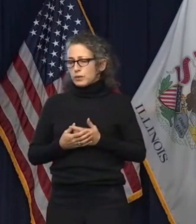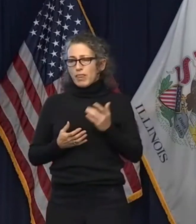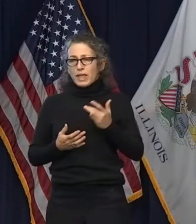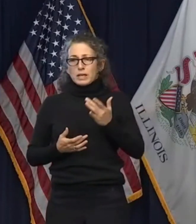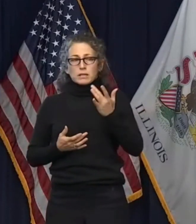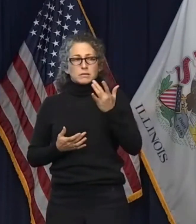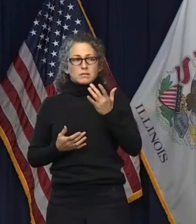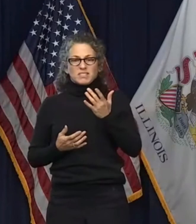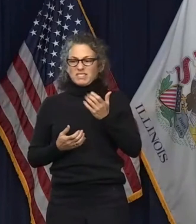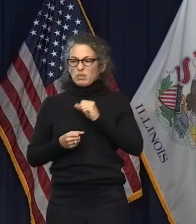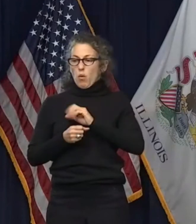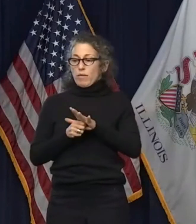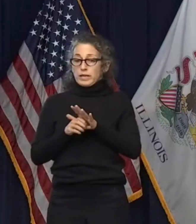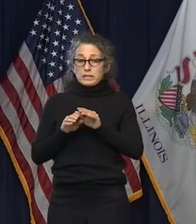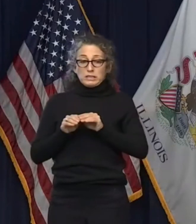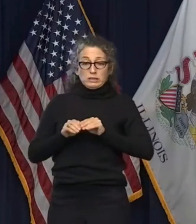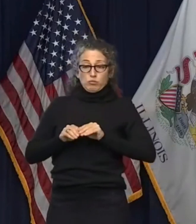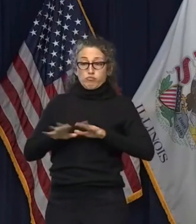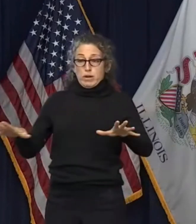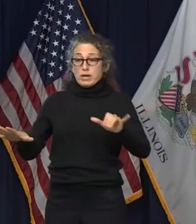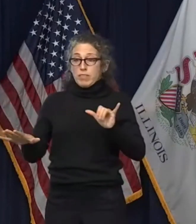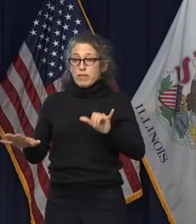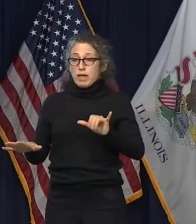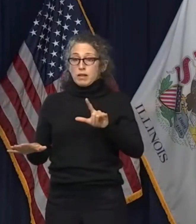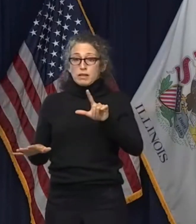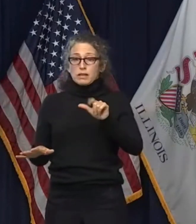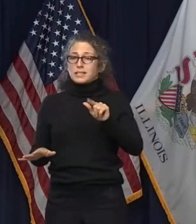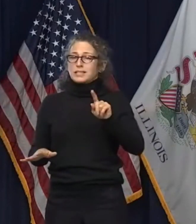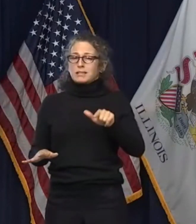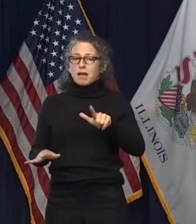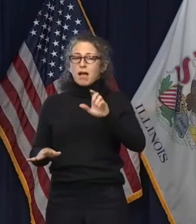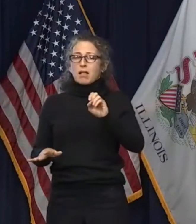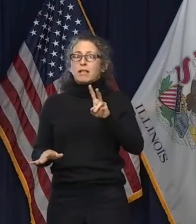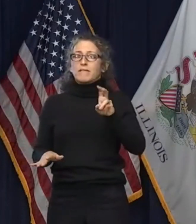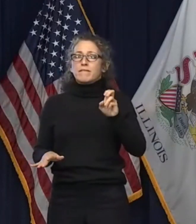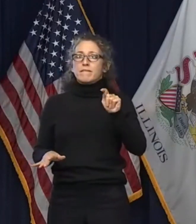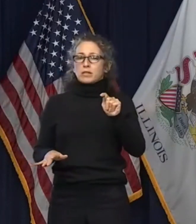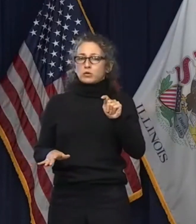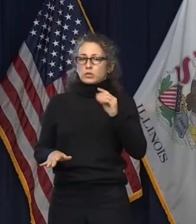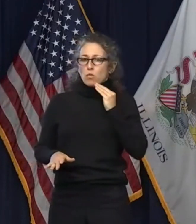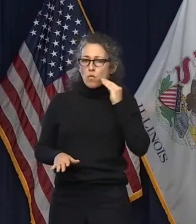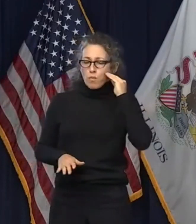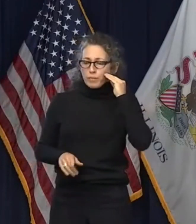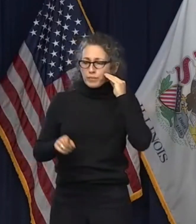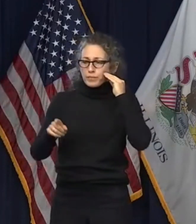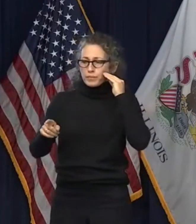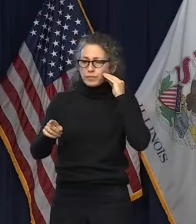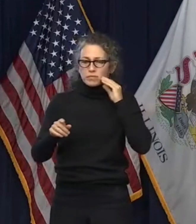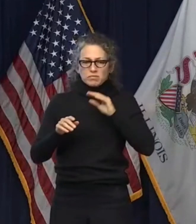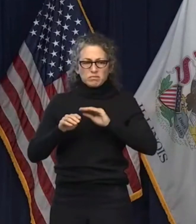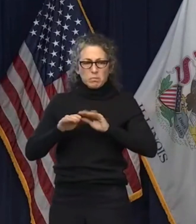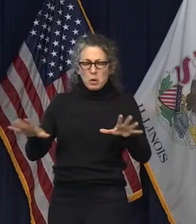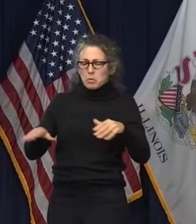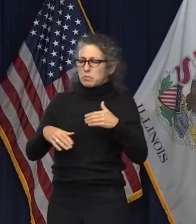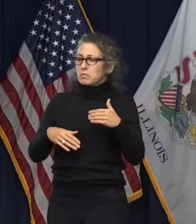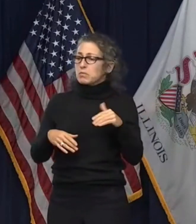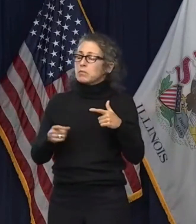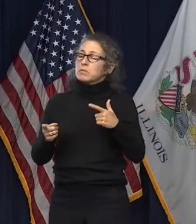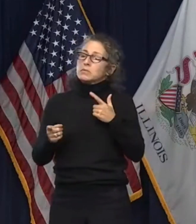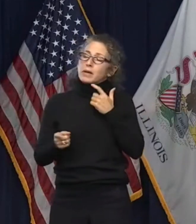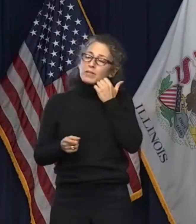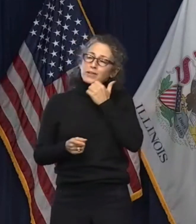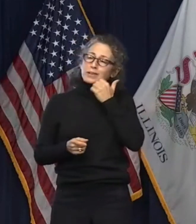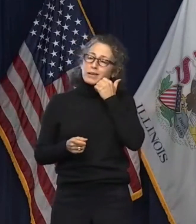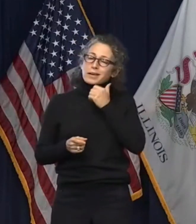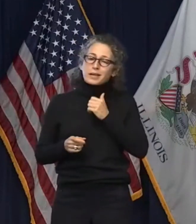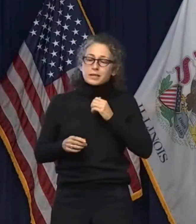disease spreading in the home. And so, you're over time, literally every day, there's a